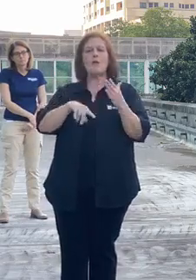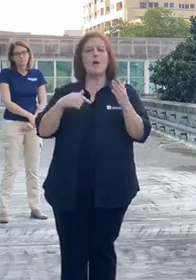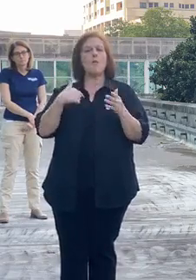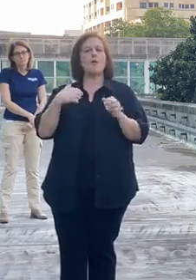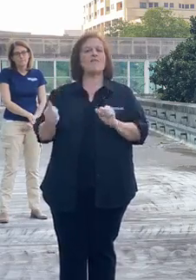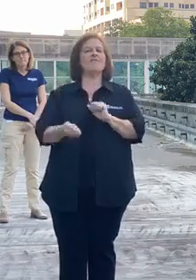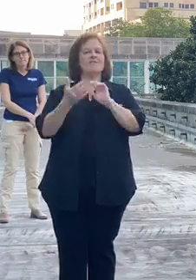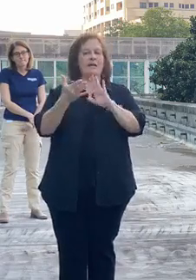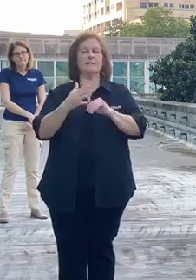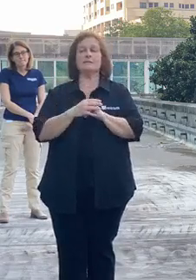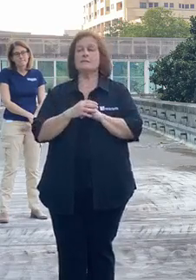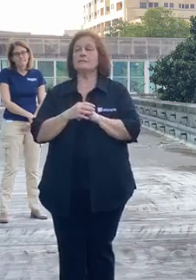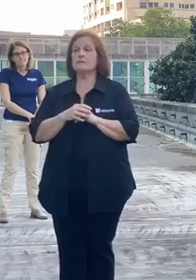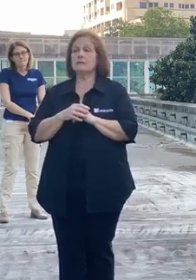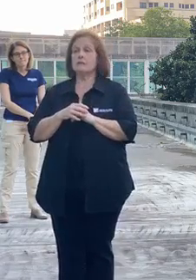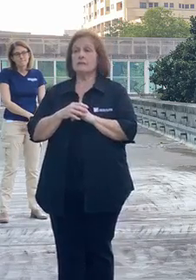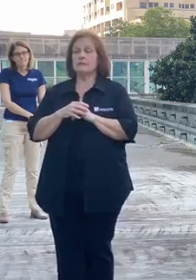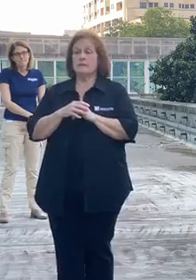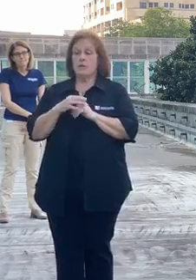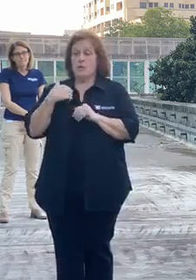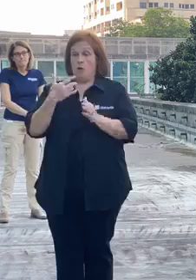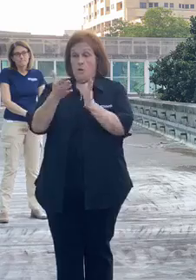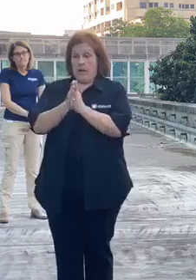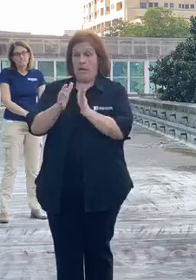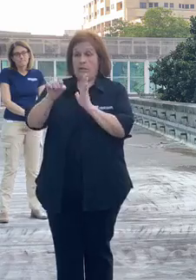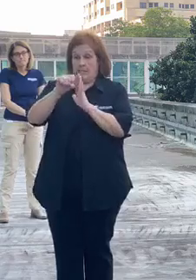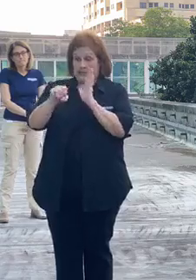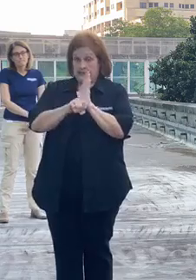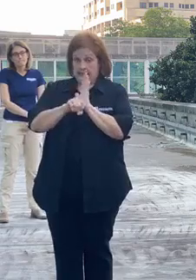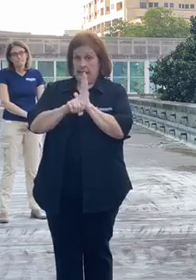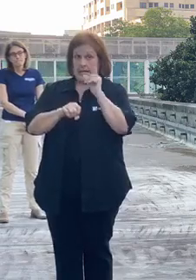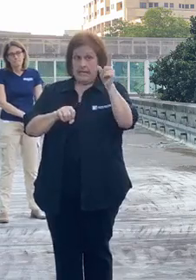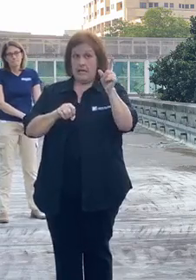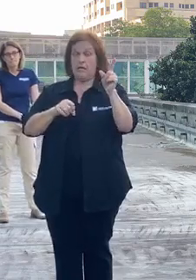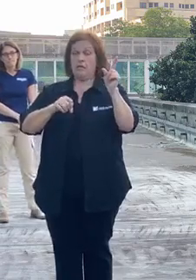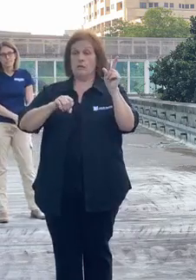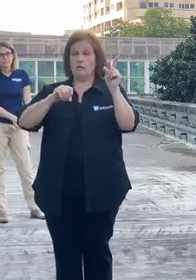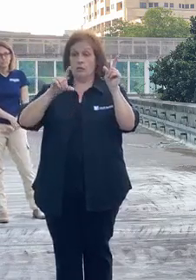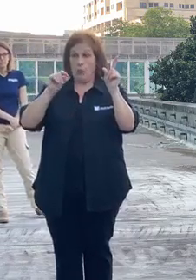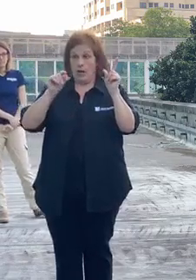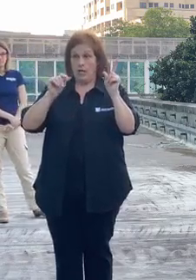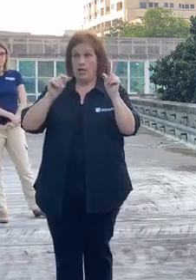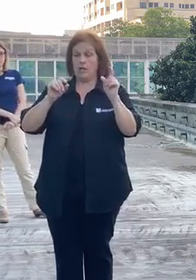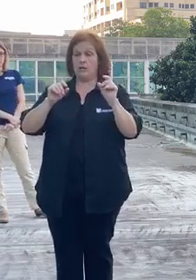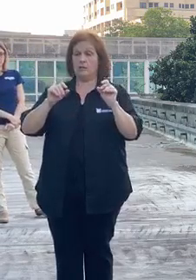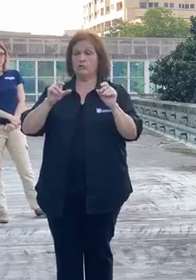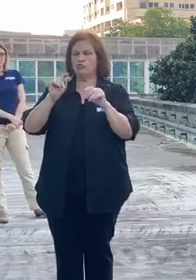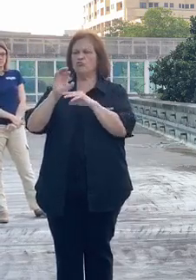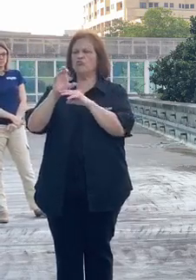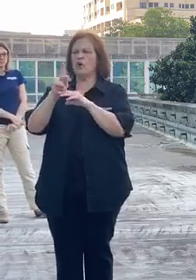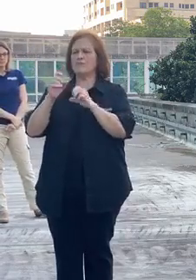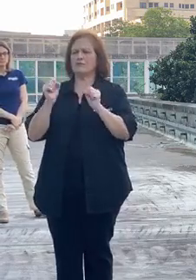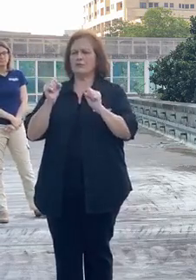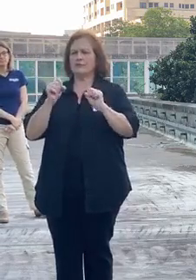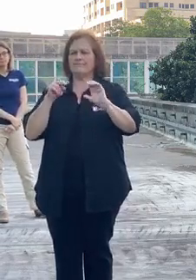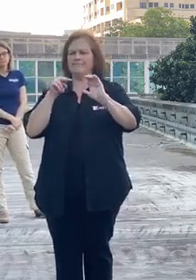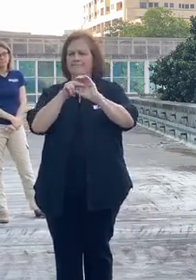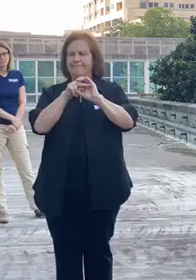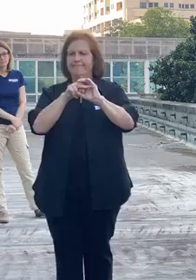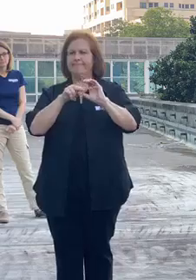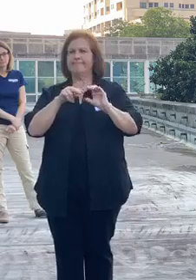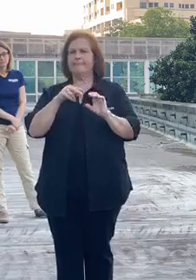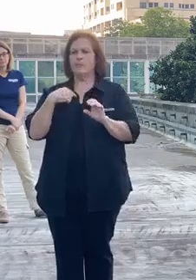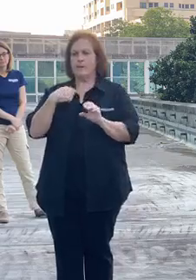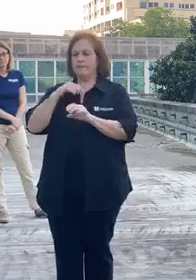to face. We requested through the state for 20 refrigerated trucks. 10 of those are now currently on site next to the